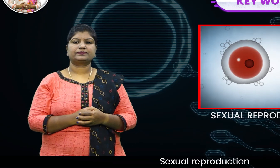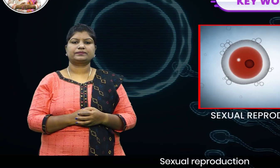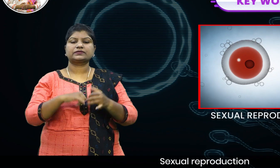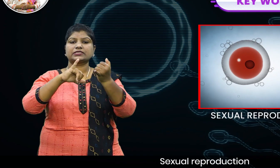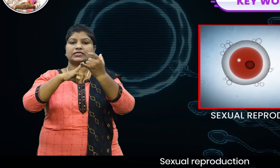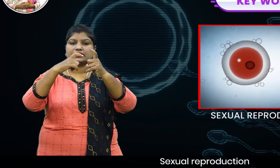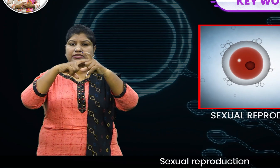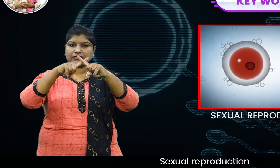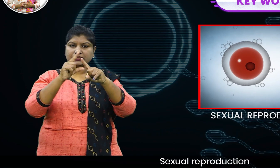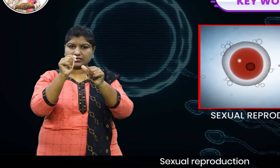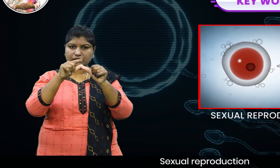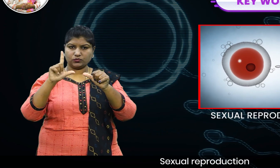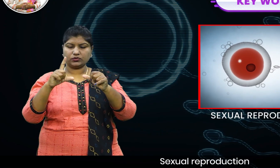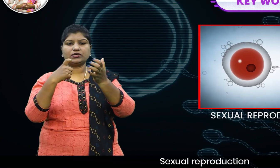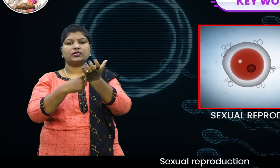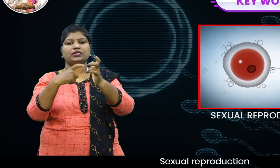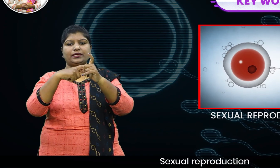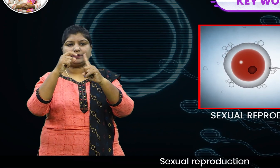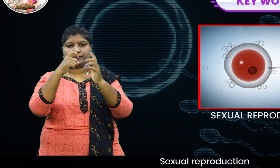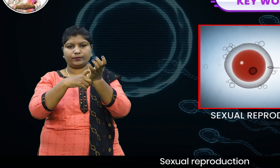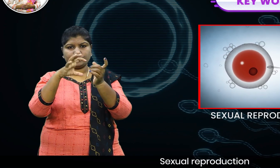sexual reproduction,